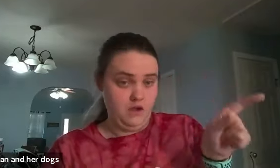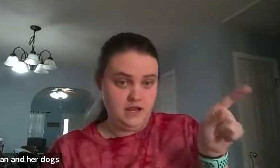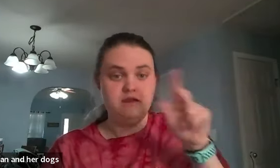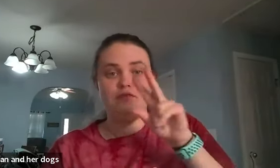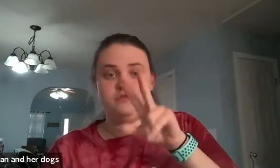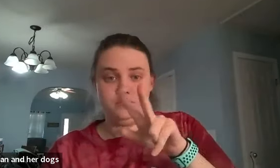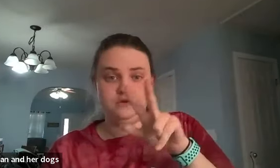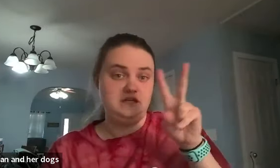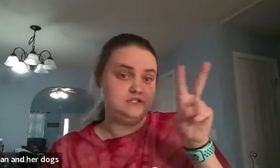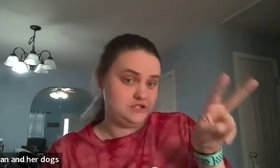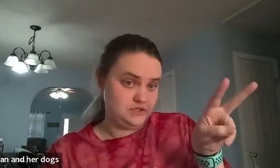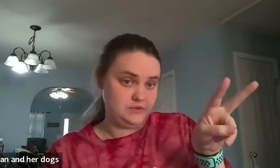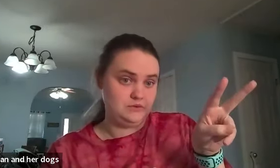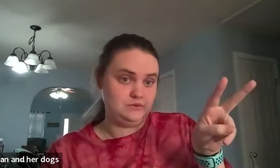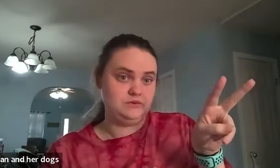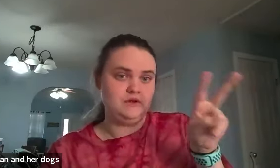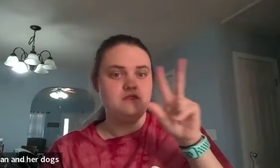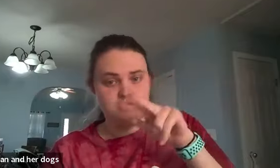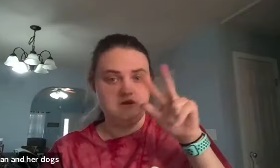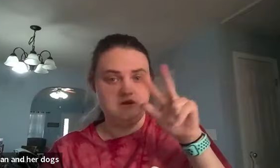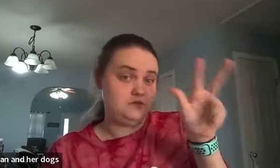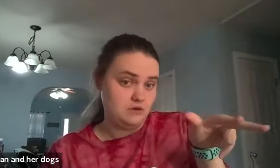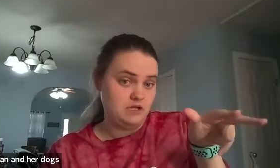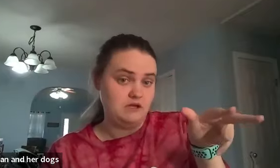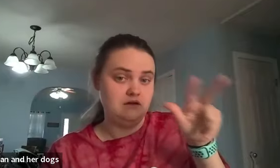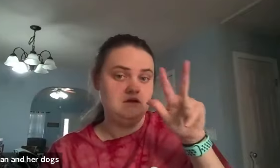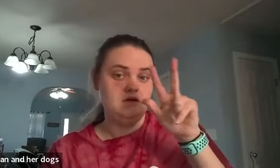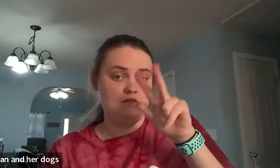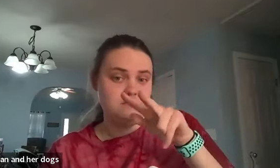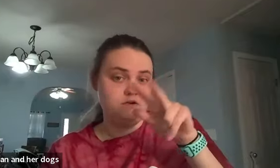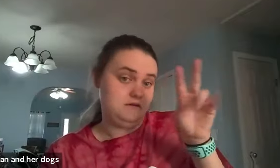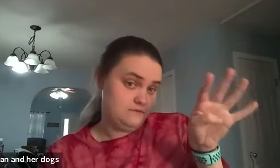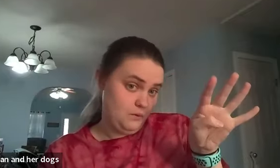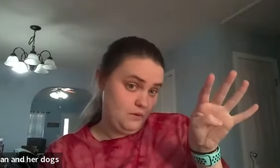31, 32, 33, 34,